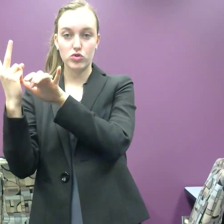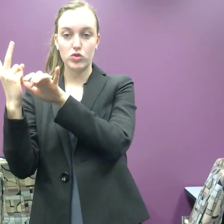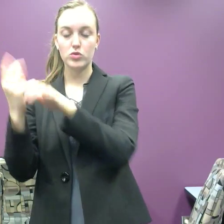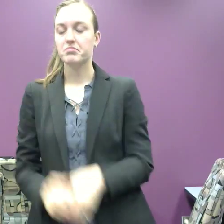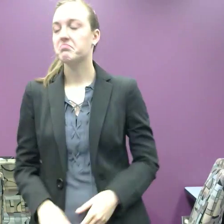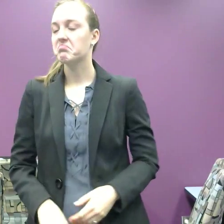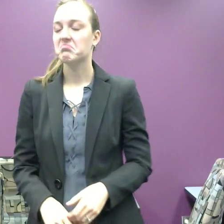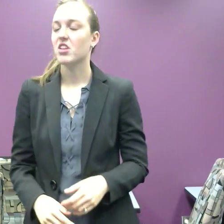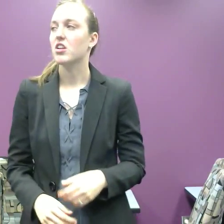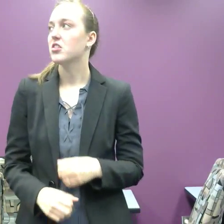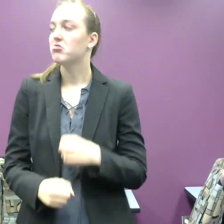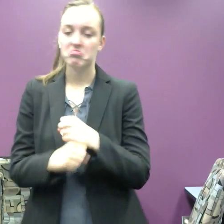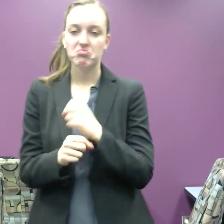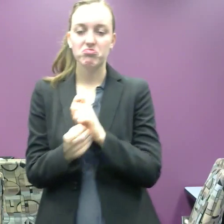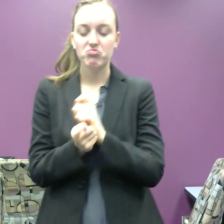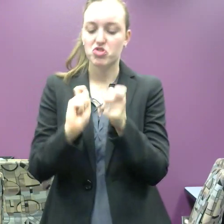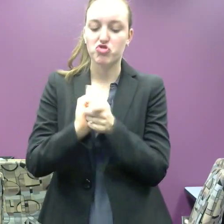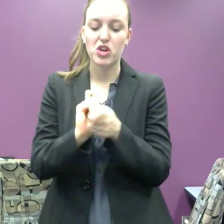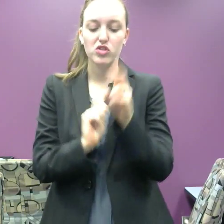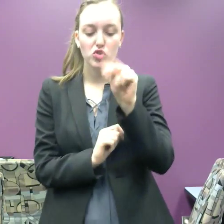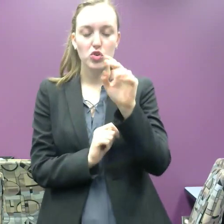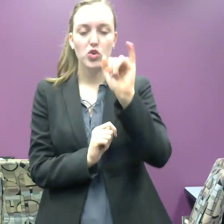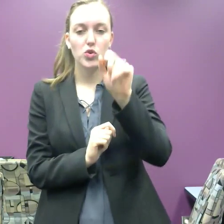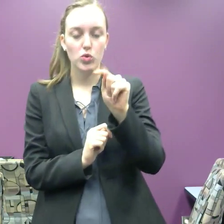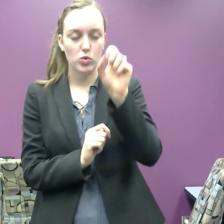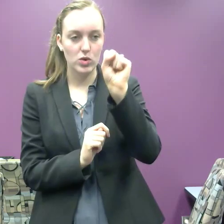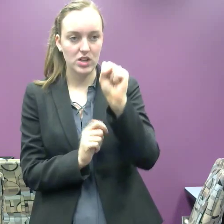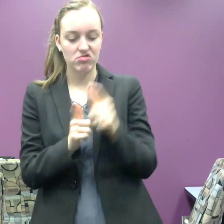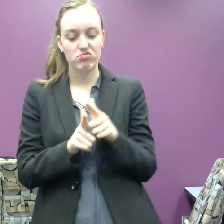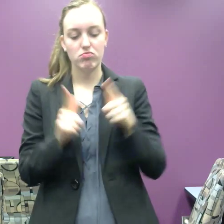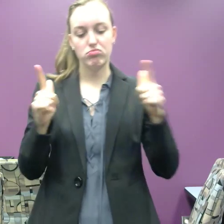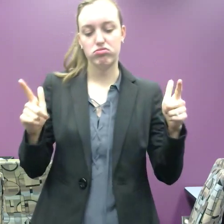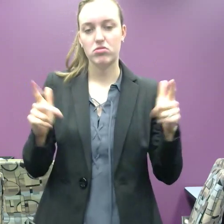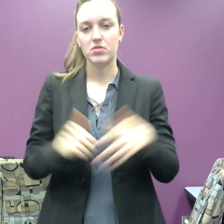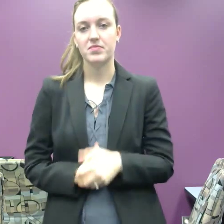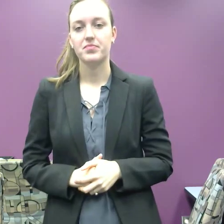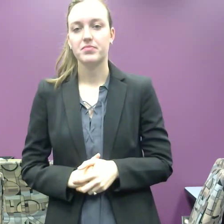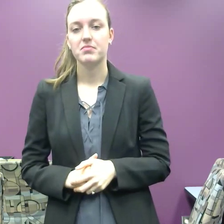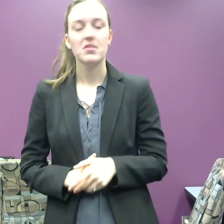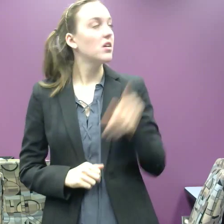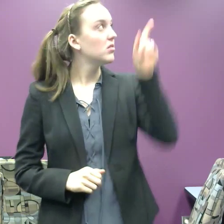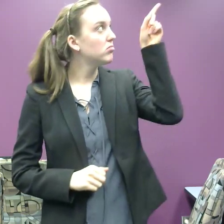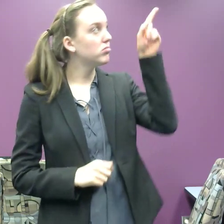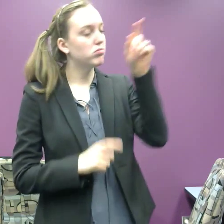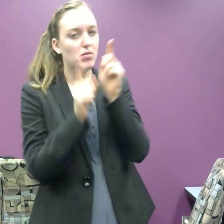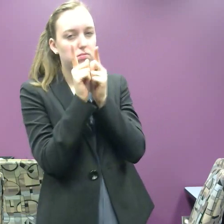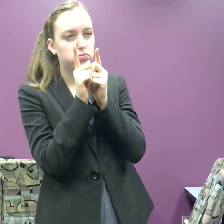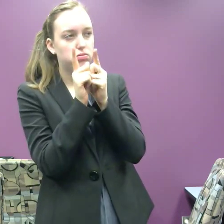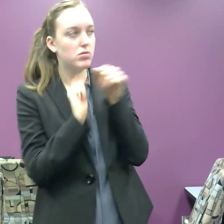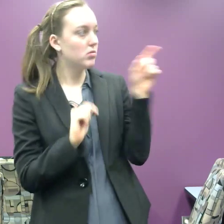you take 0 and 1 a little closer together, it squeezes things onto your number line a little